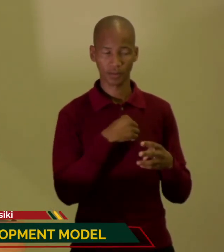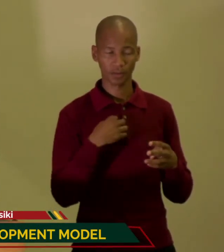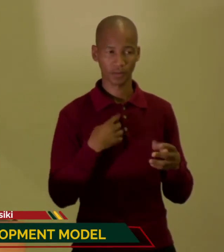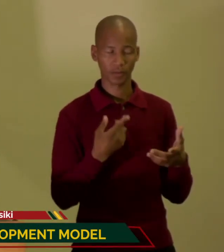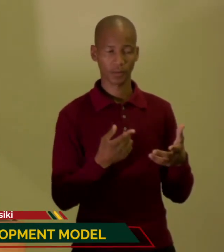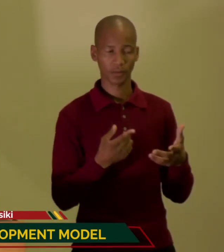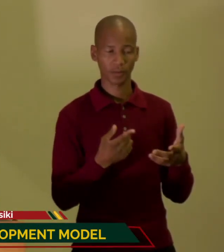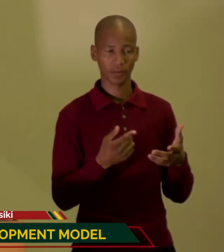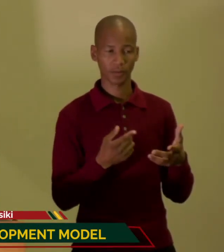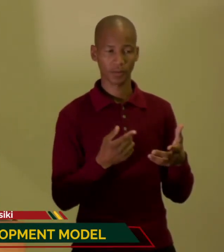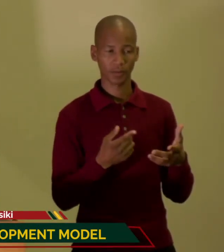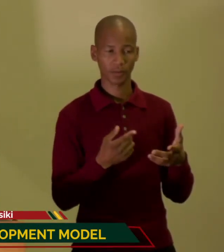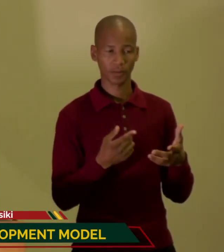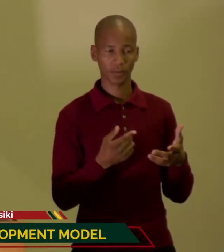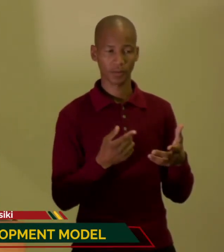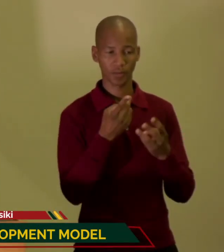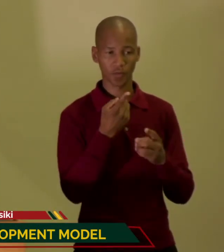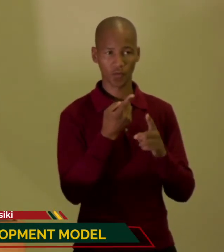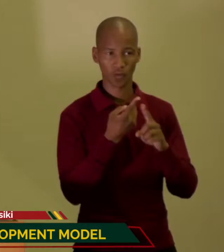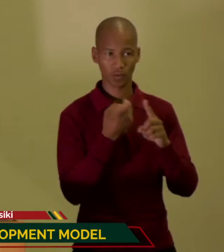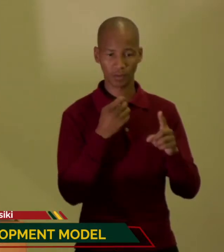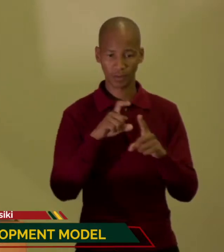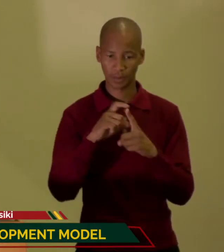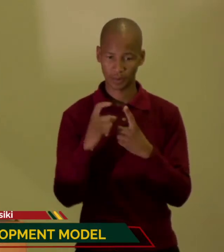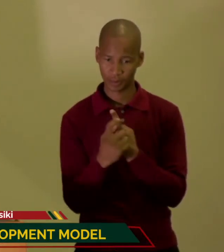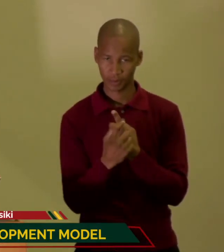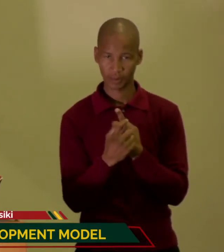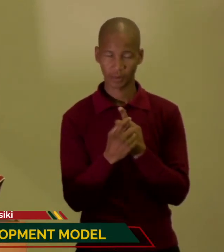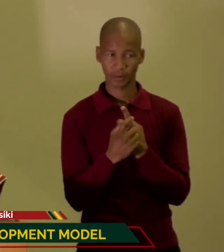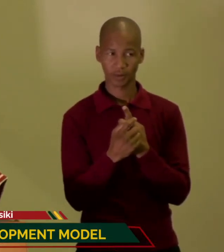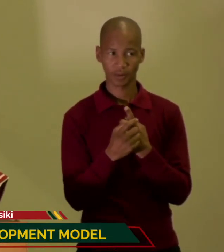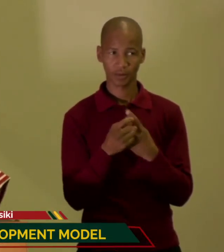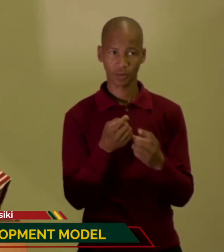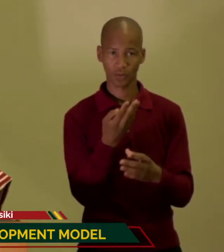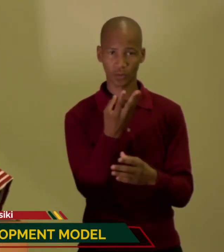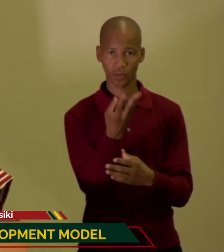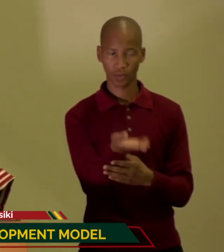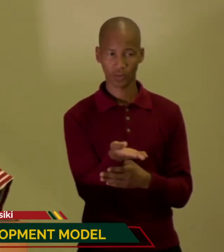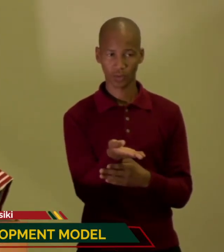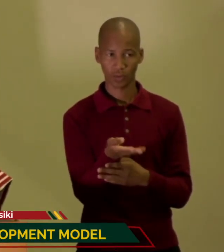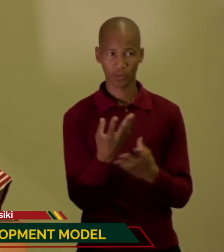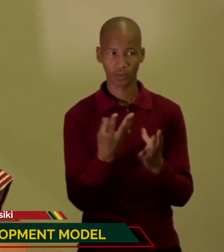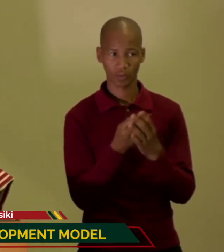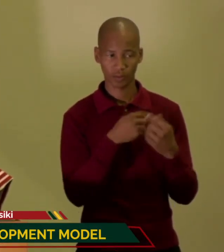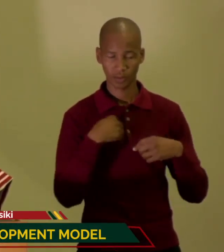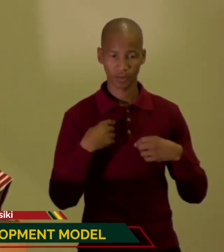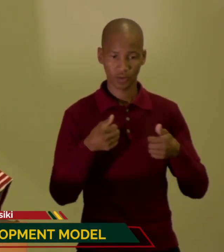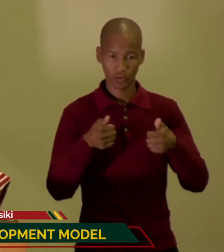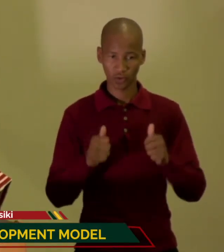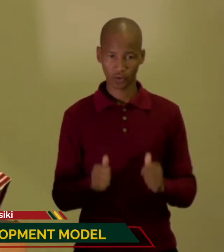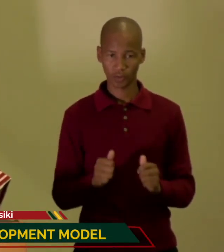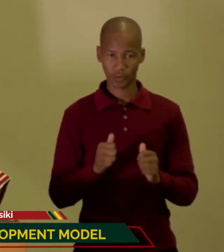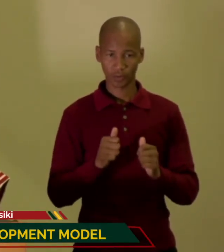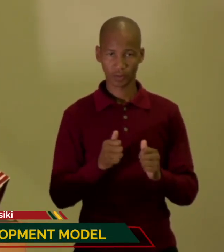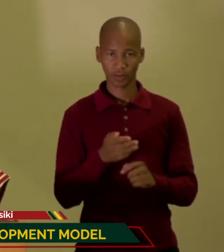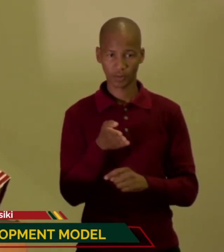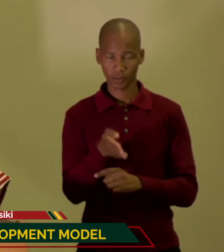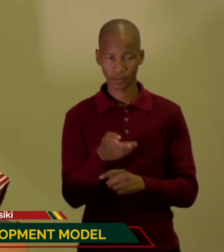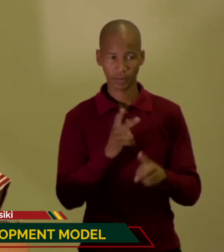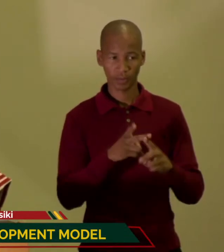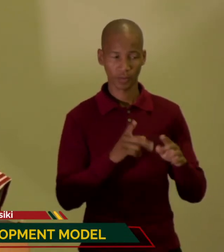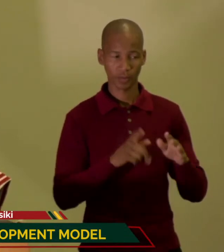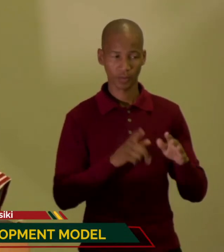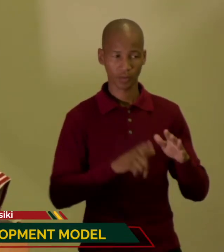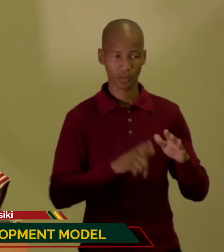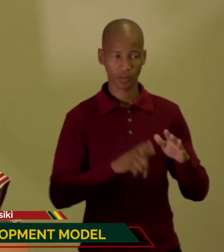traditional leadership amongst us. The chairperson is here with the local